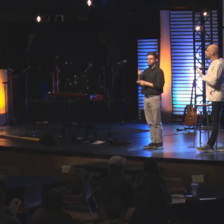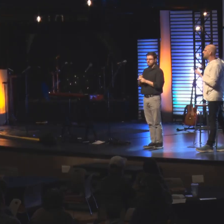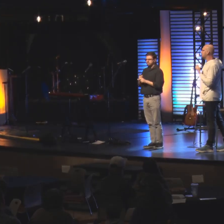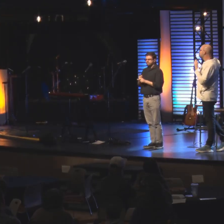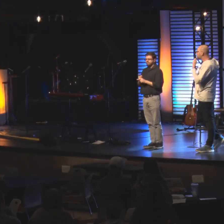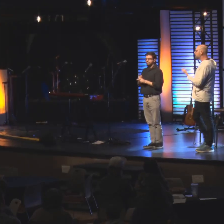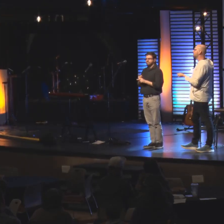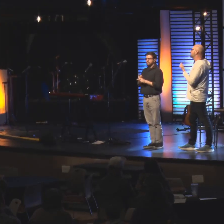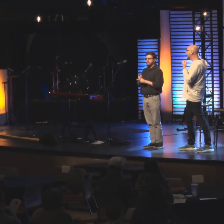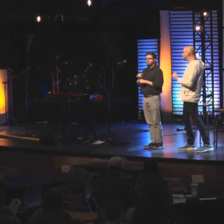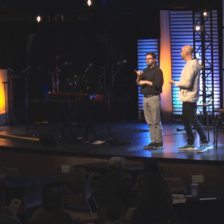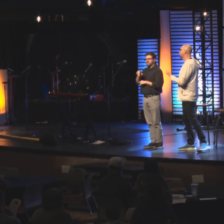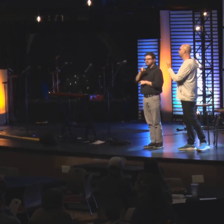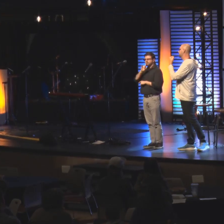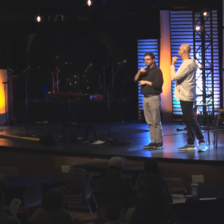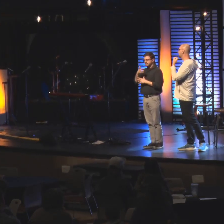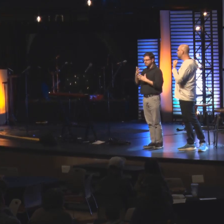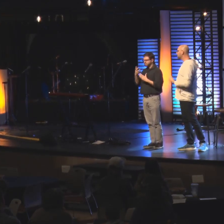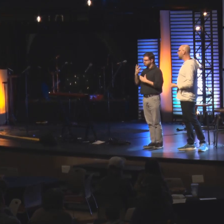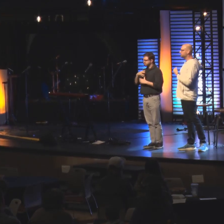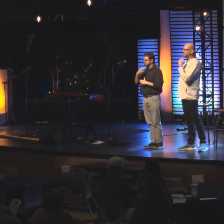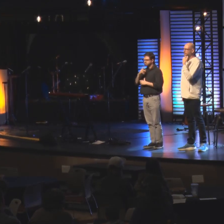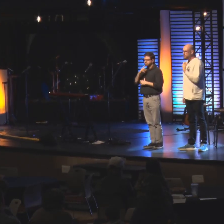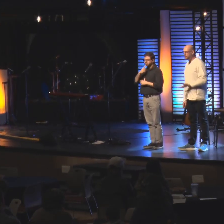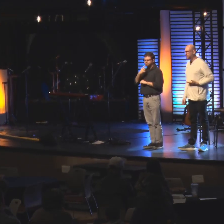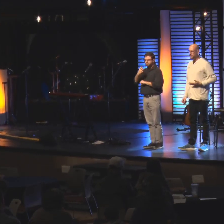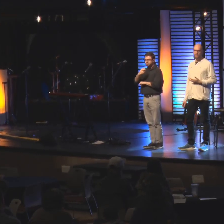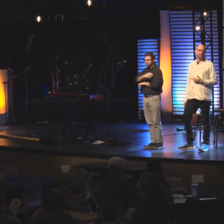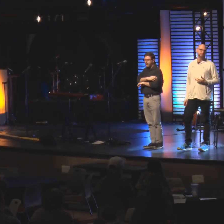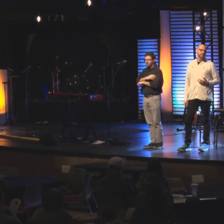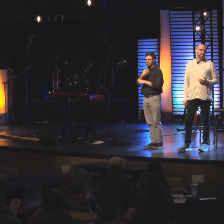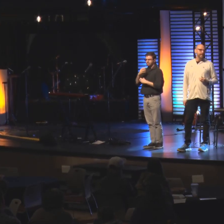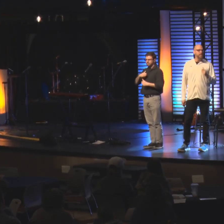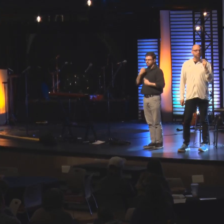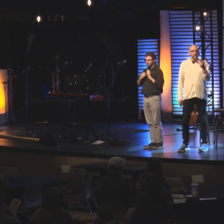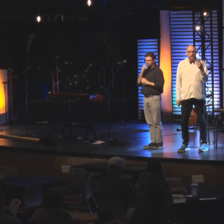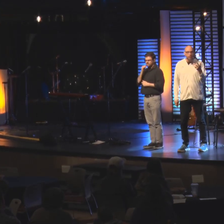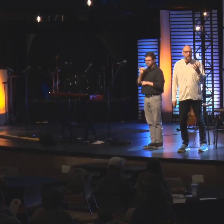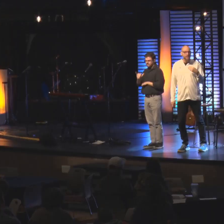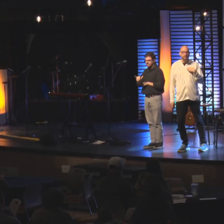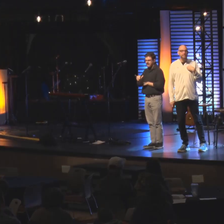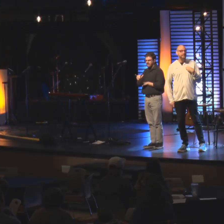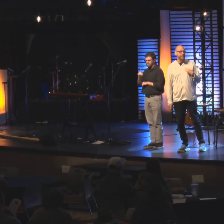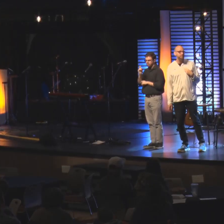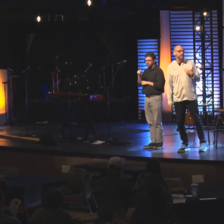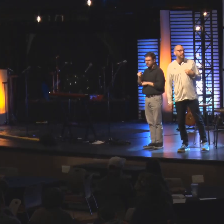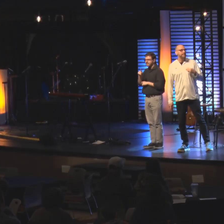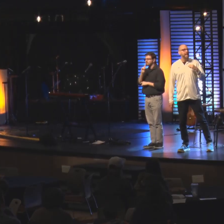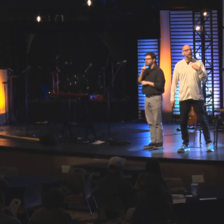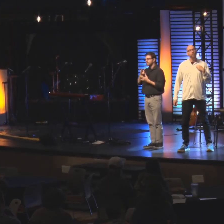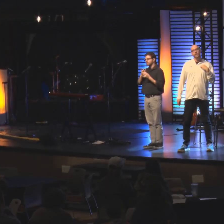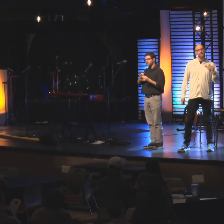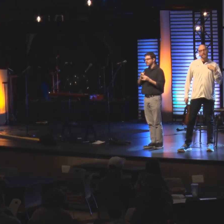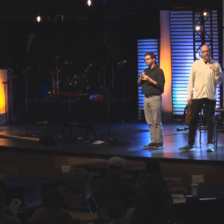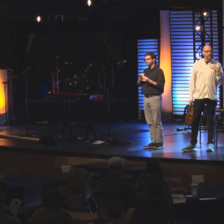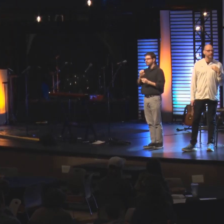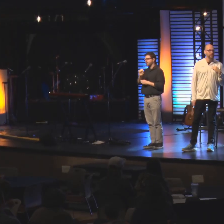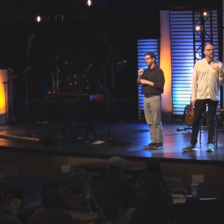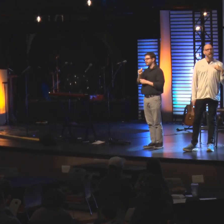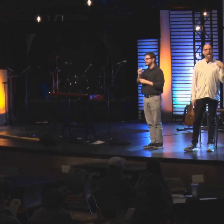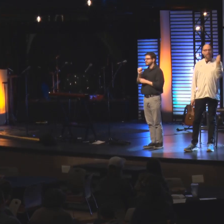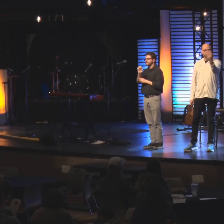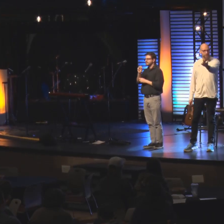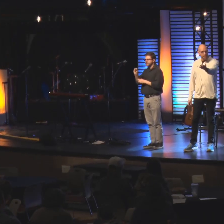a really, really powerful emotional experience. And it's really a question of esteem. It's how we